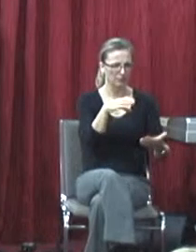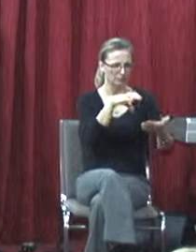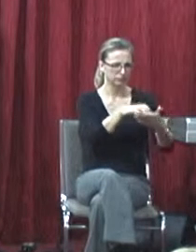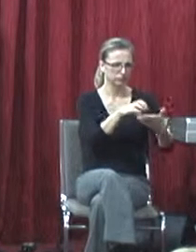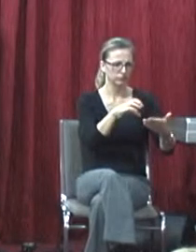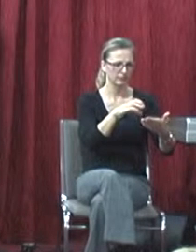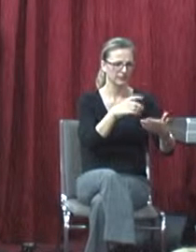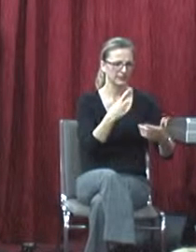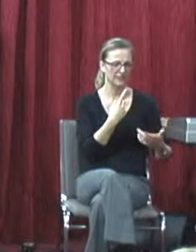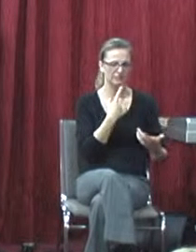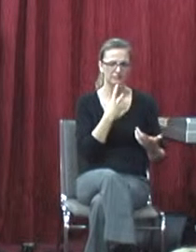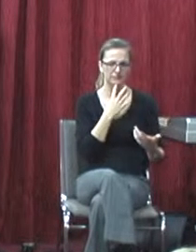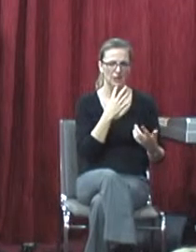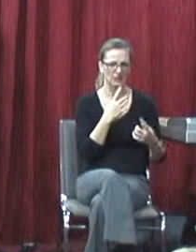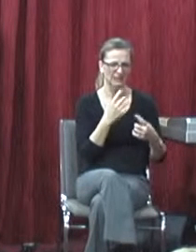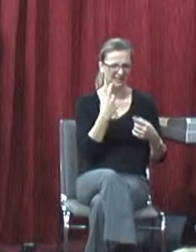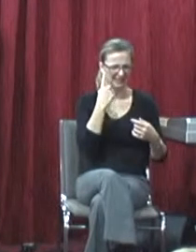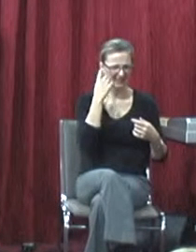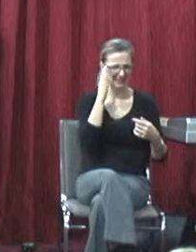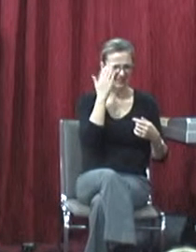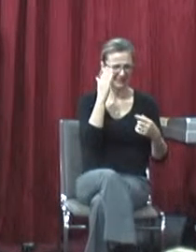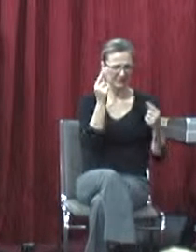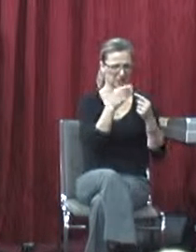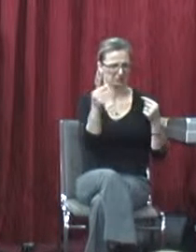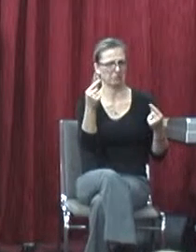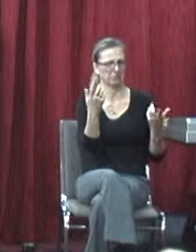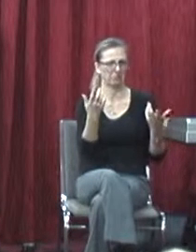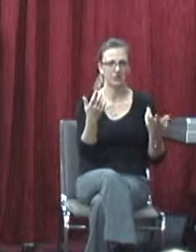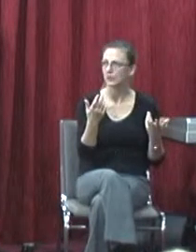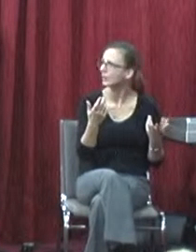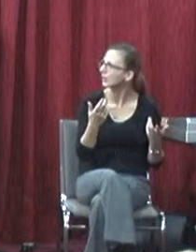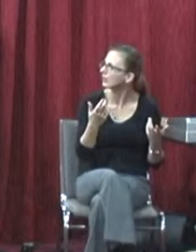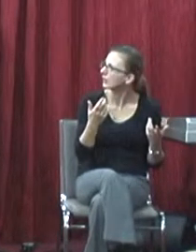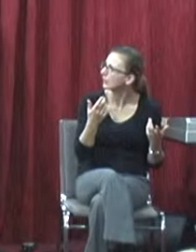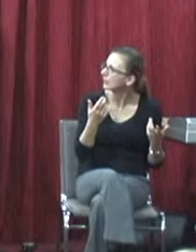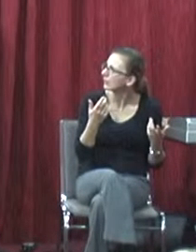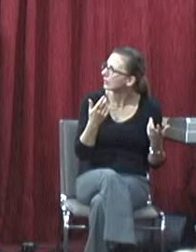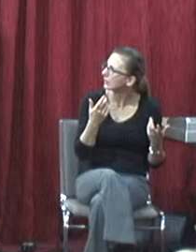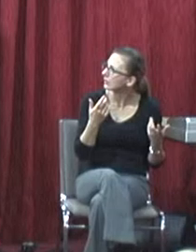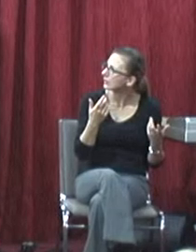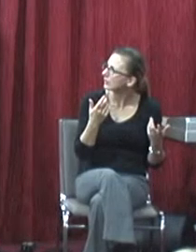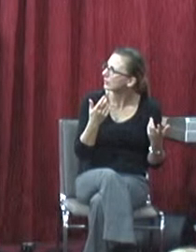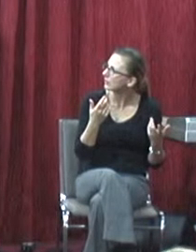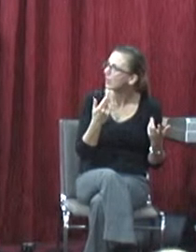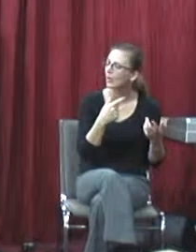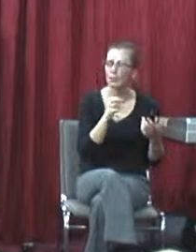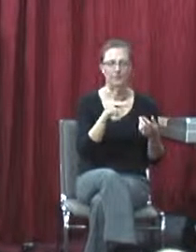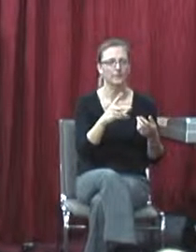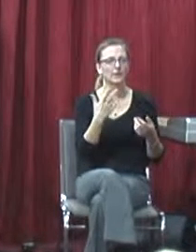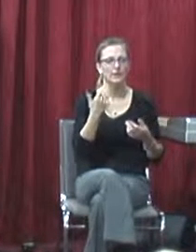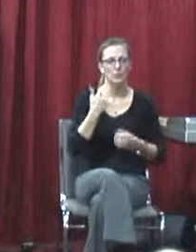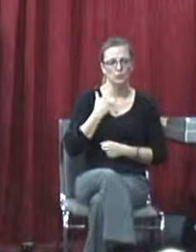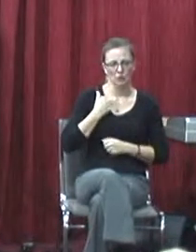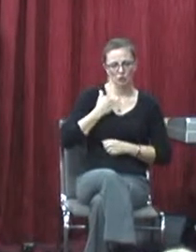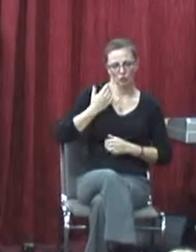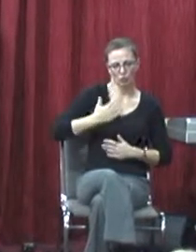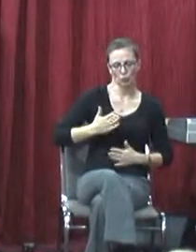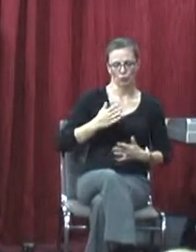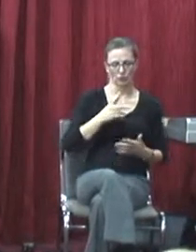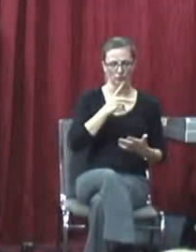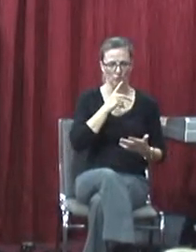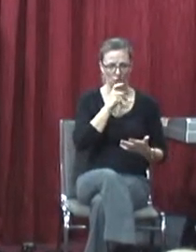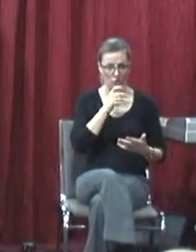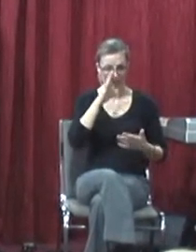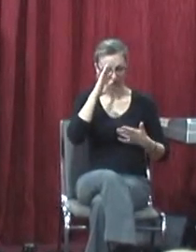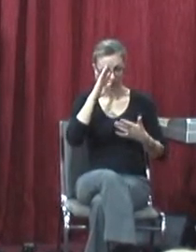God. There was a Roman centurion who had a servant who was deathly sick. And this centurion sent messengers to Yeshua to ask him